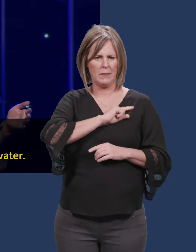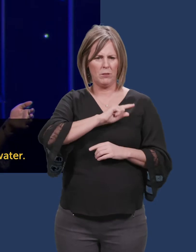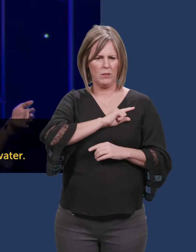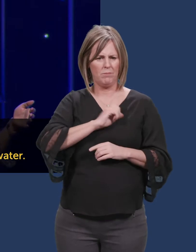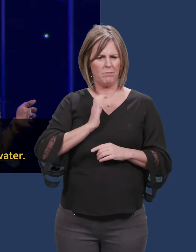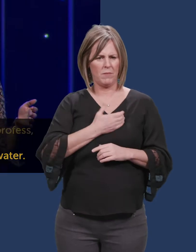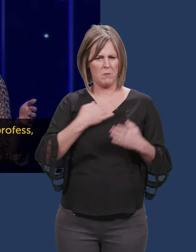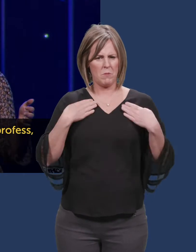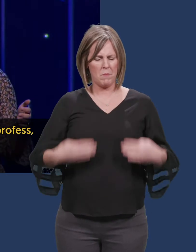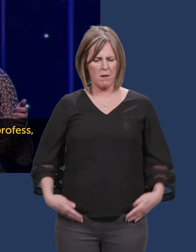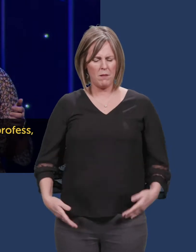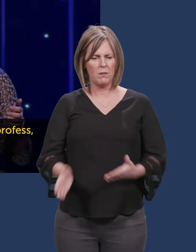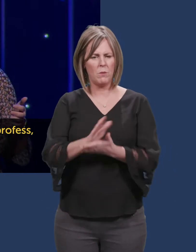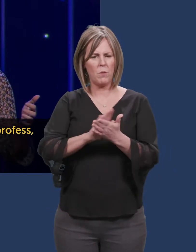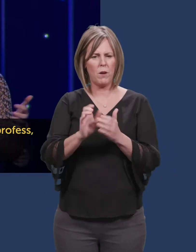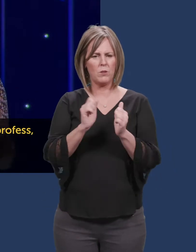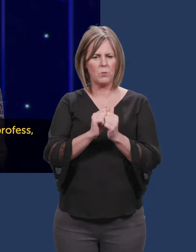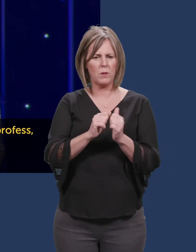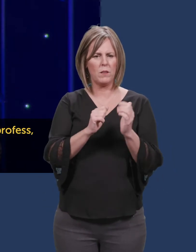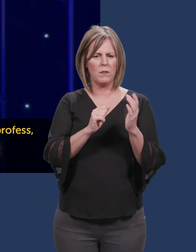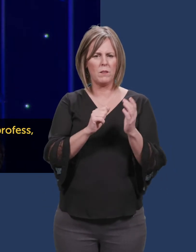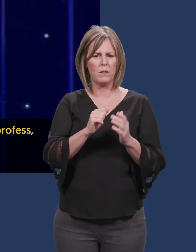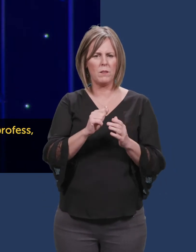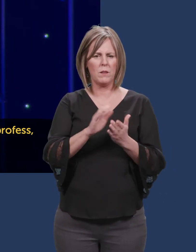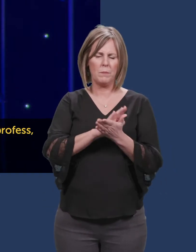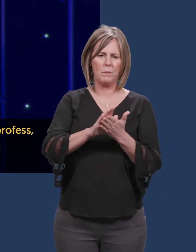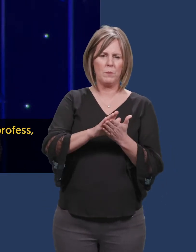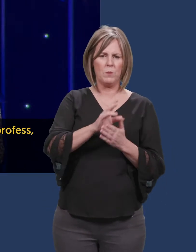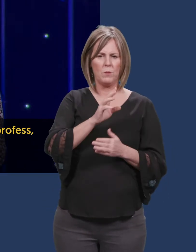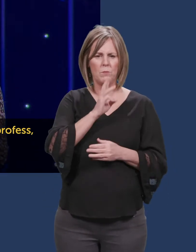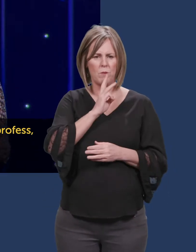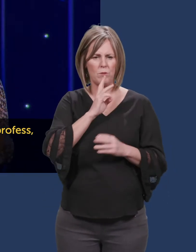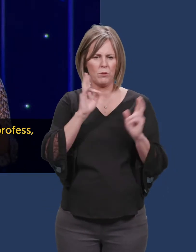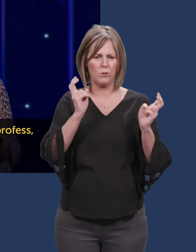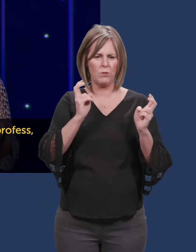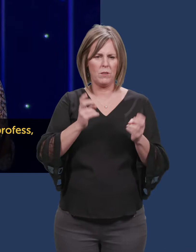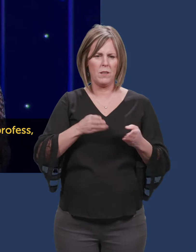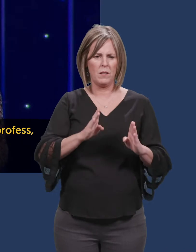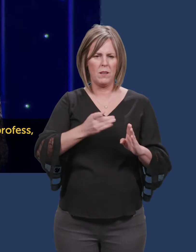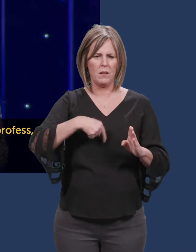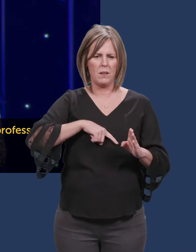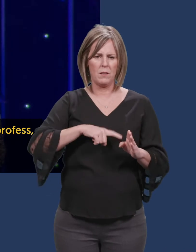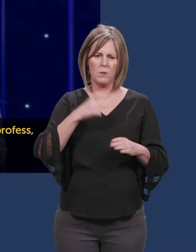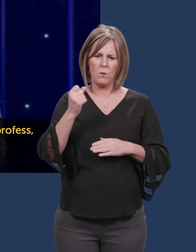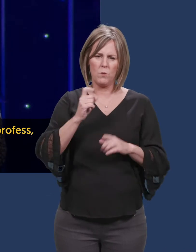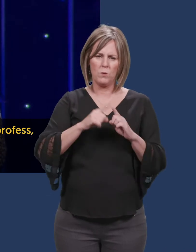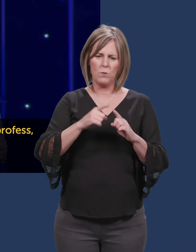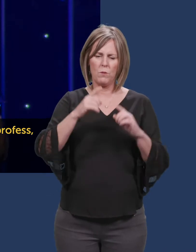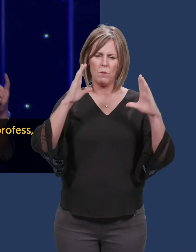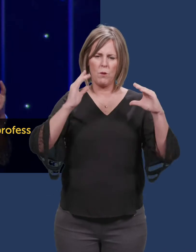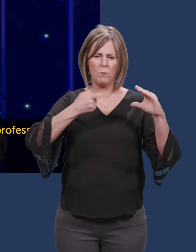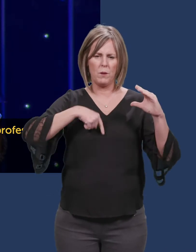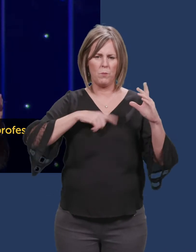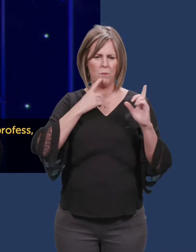with pure water. Let us hold unswervingly to the hope we profess,